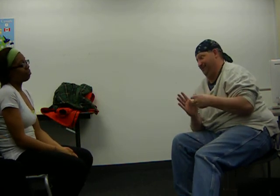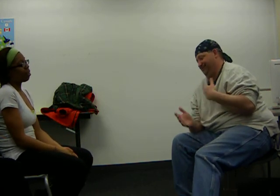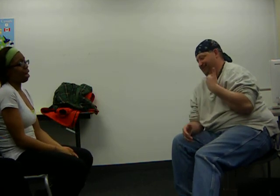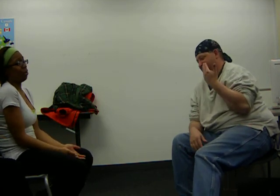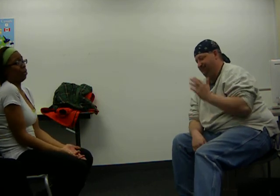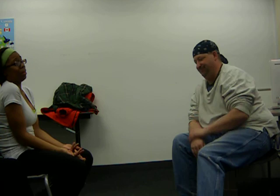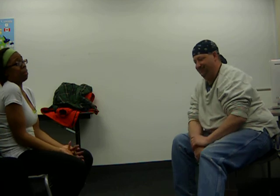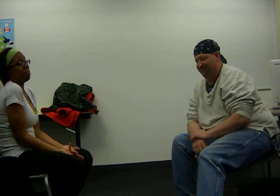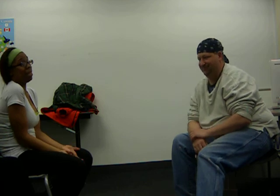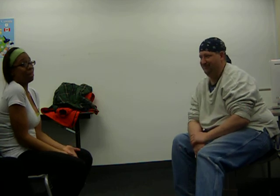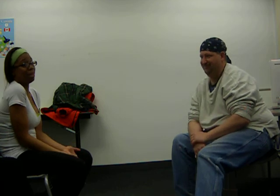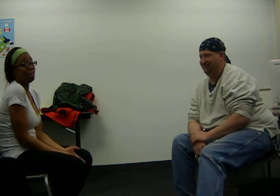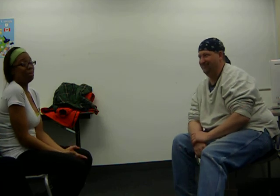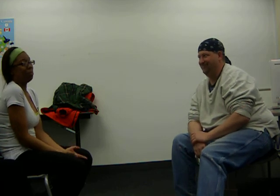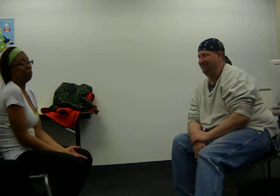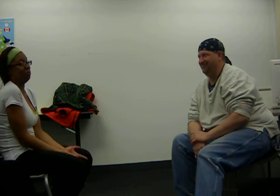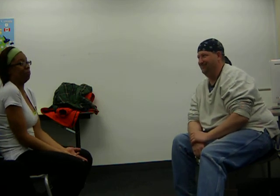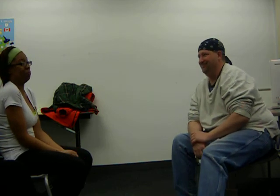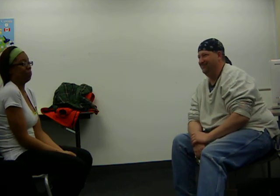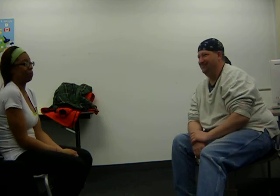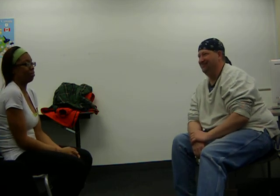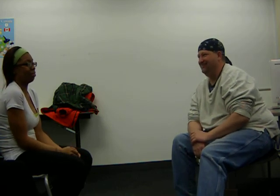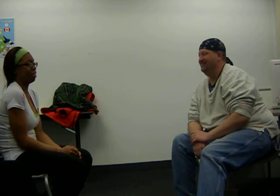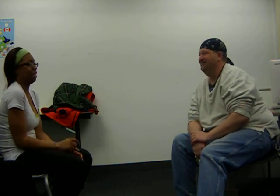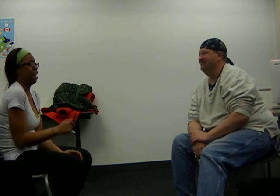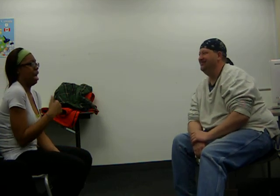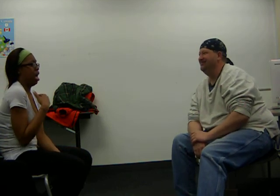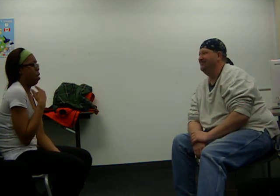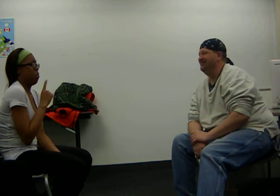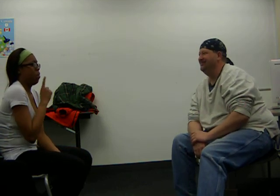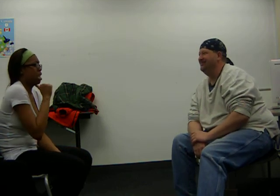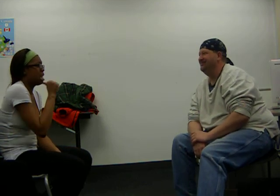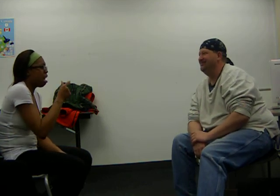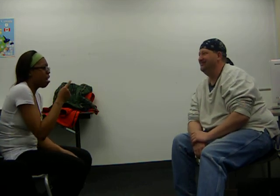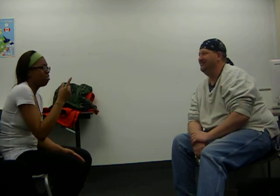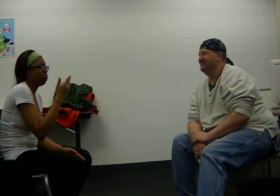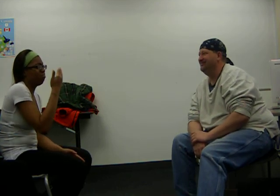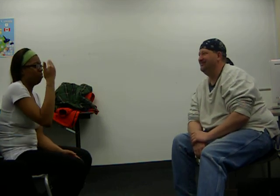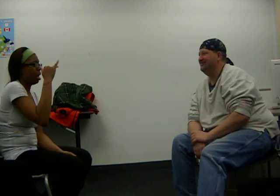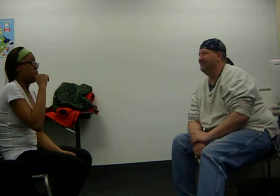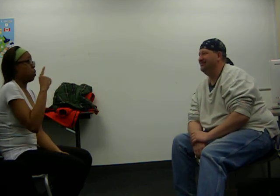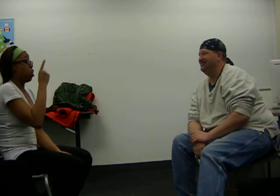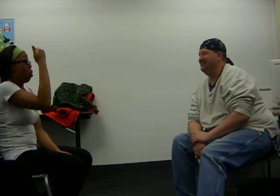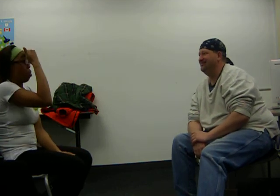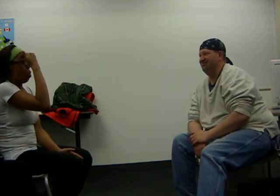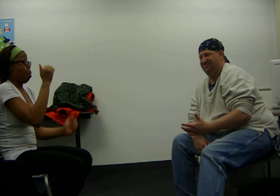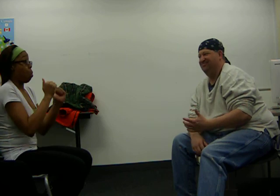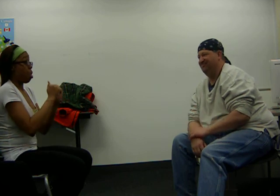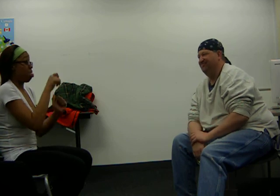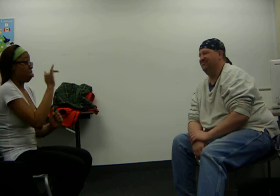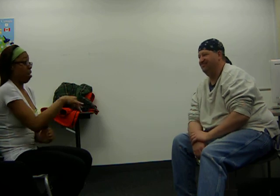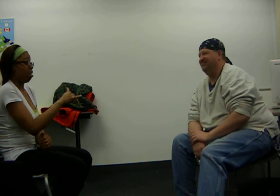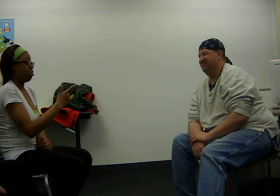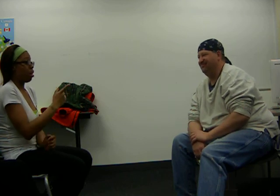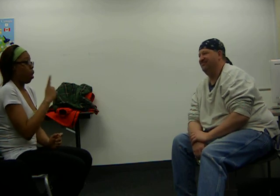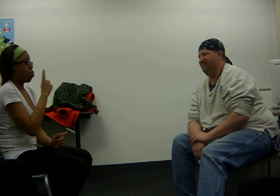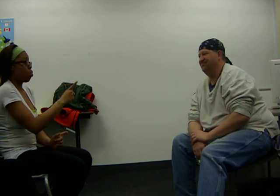I don't know what that means though. I'm not really familiar with Protestants. I mean, I'm only really familiar with like Lutheran